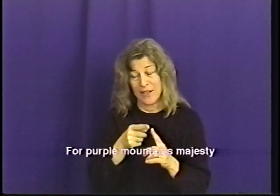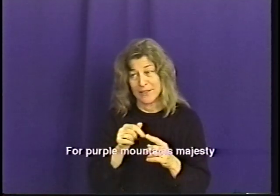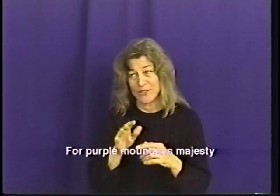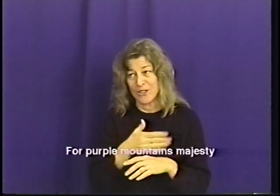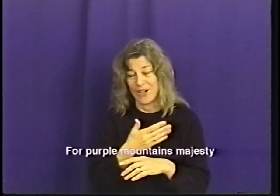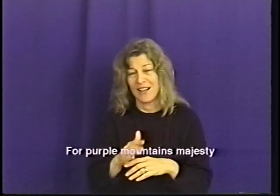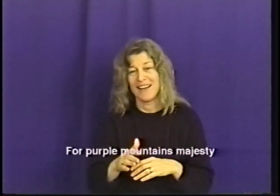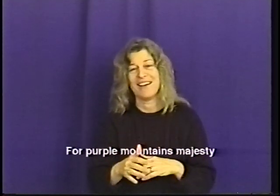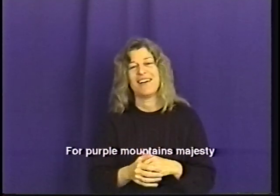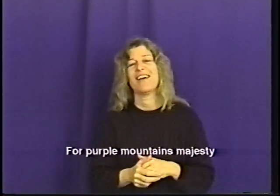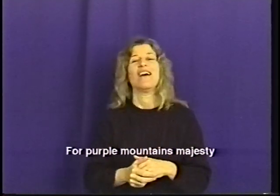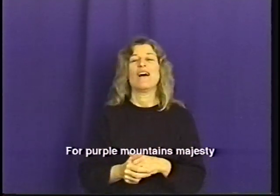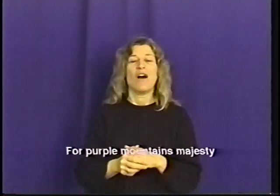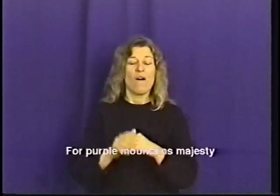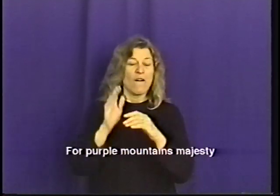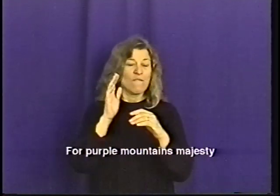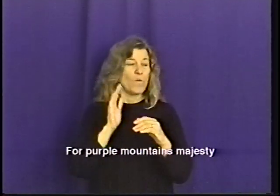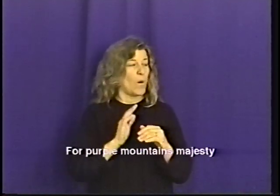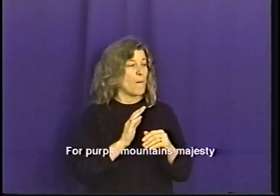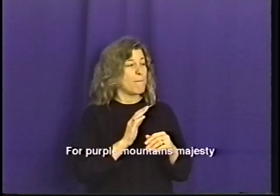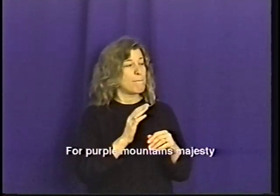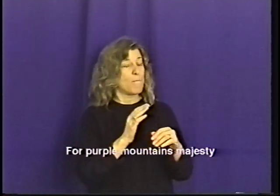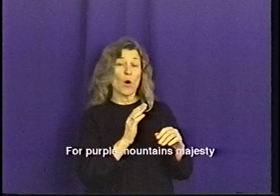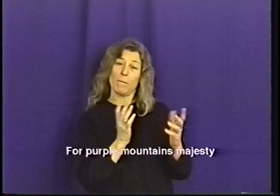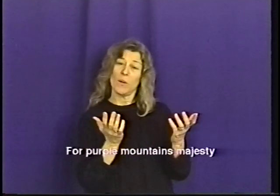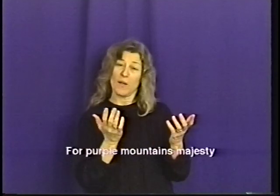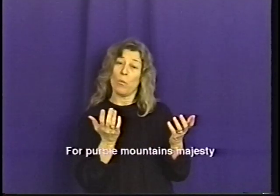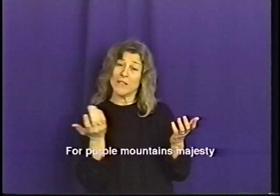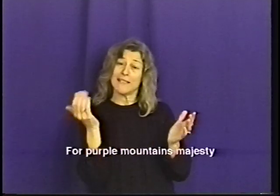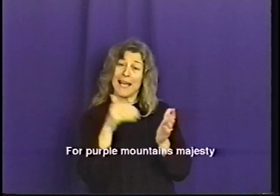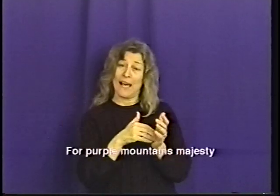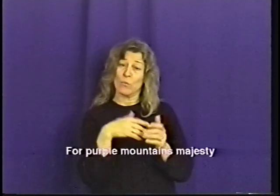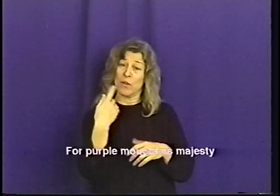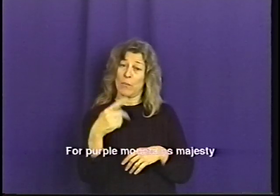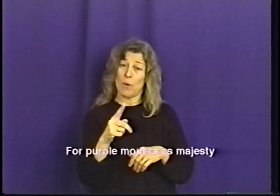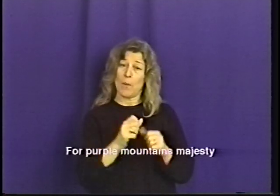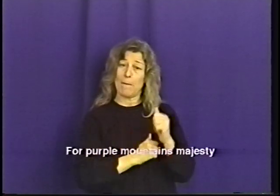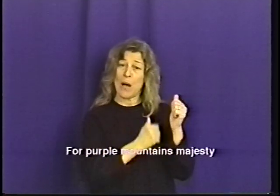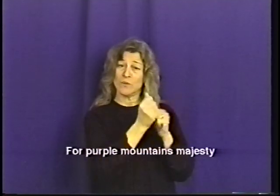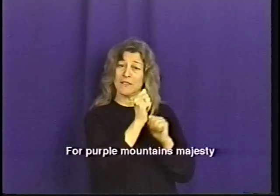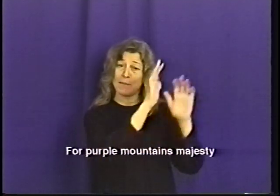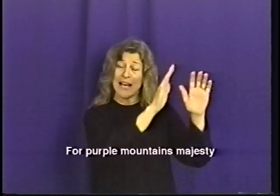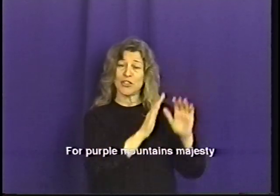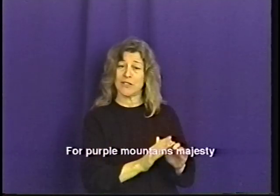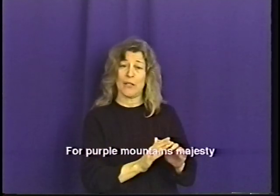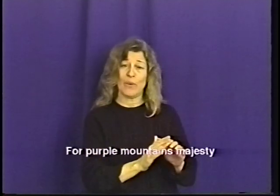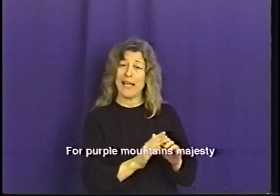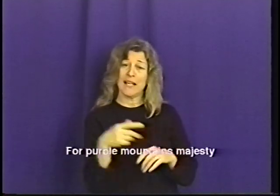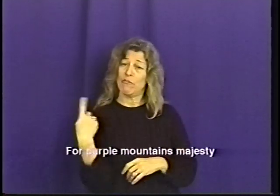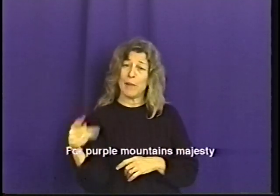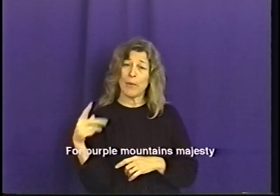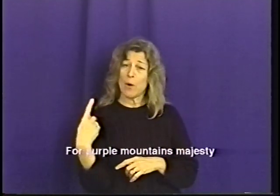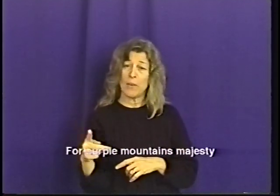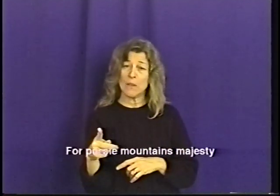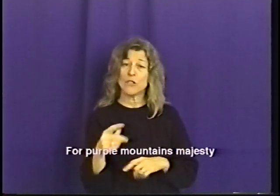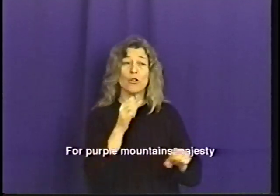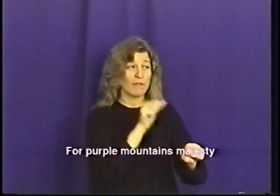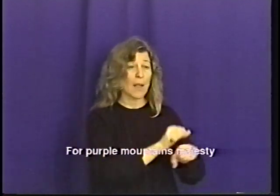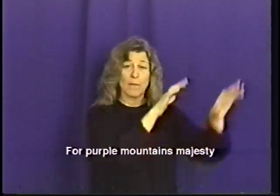in the song. For purple, once again, with purple mountains majesty, we can't give me purple until you've got the